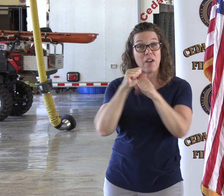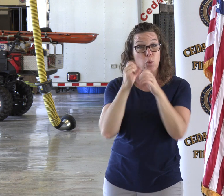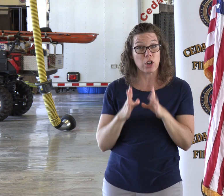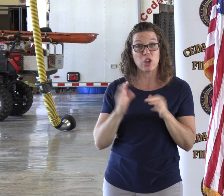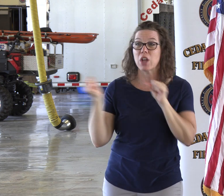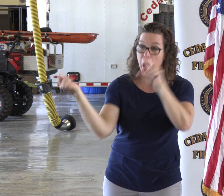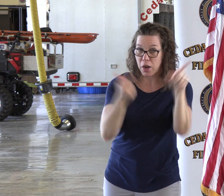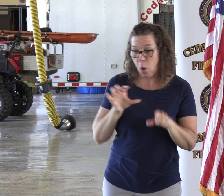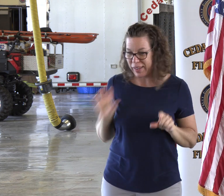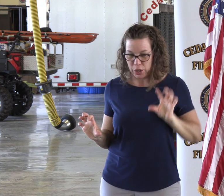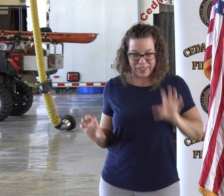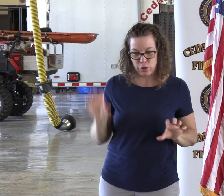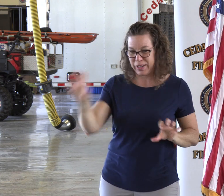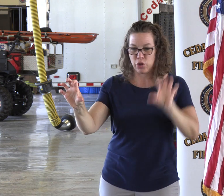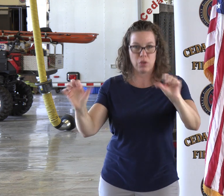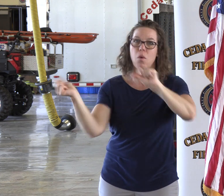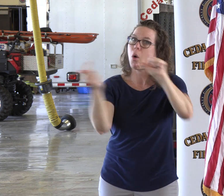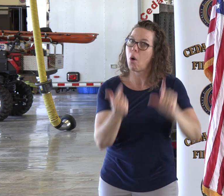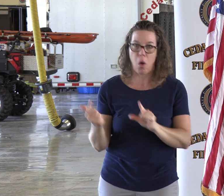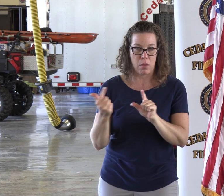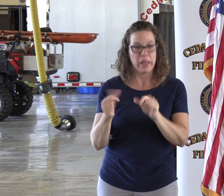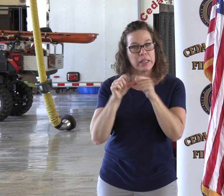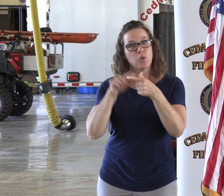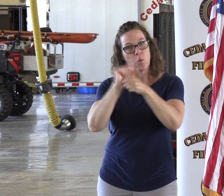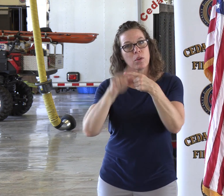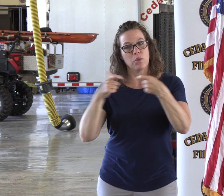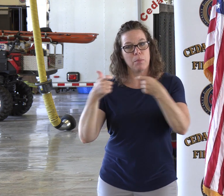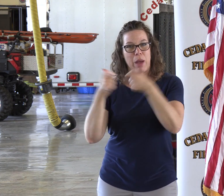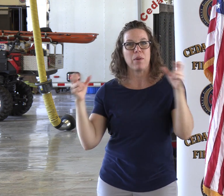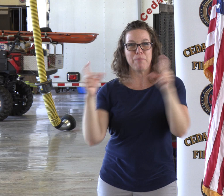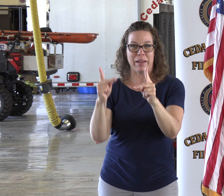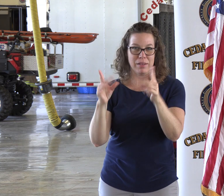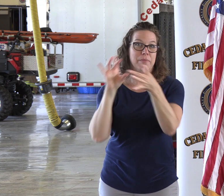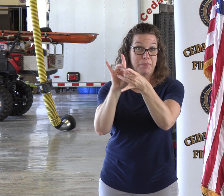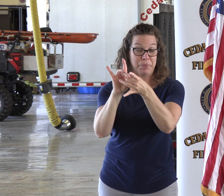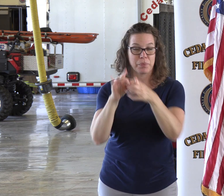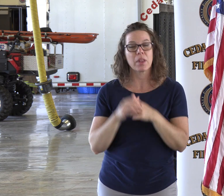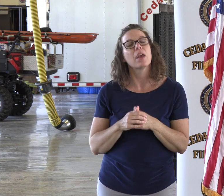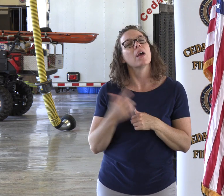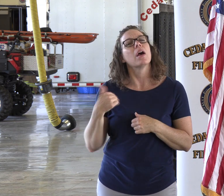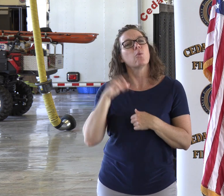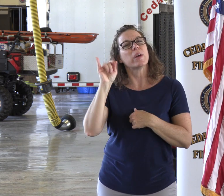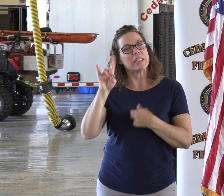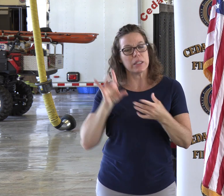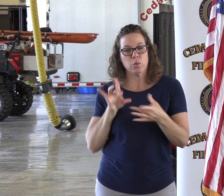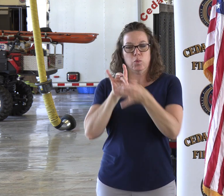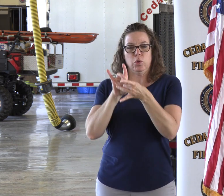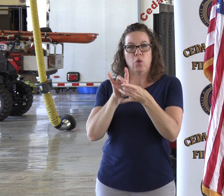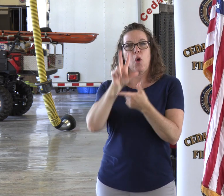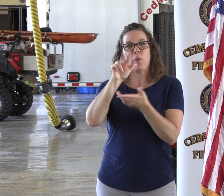areas working to restore power, which is our mission. We restored about 3,800